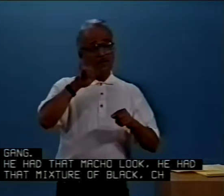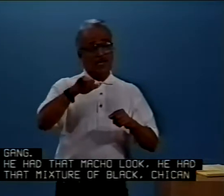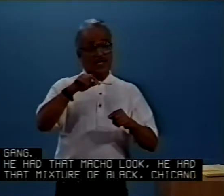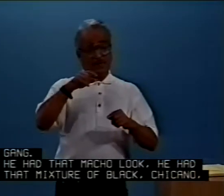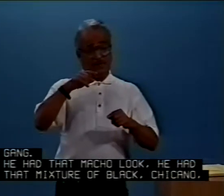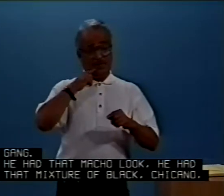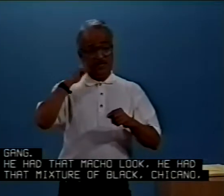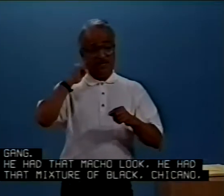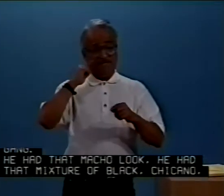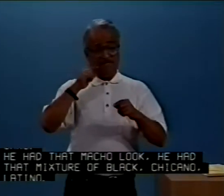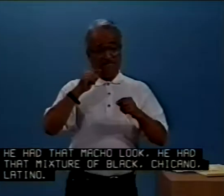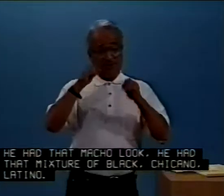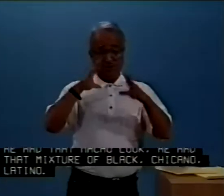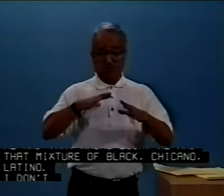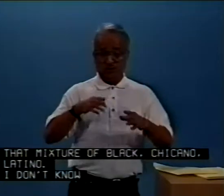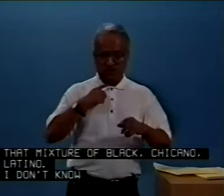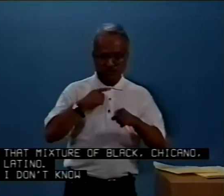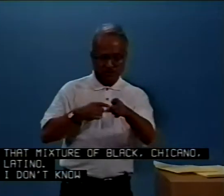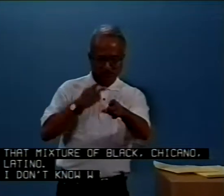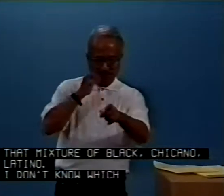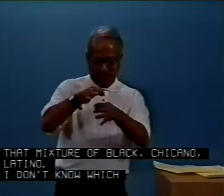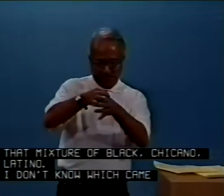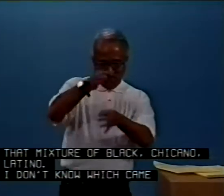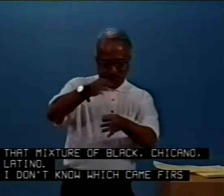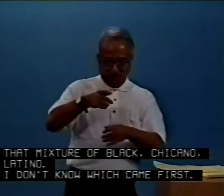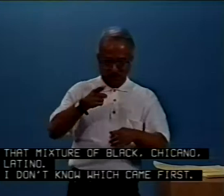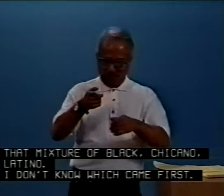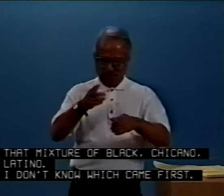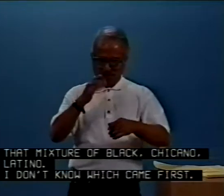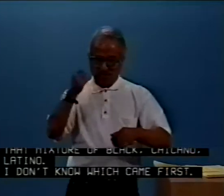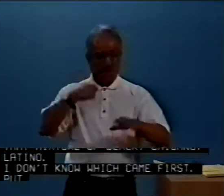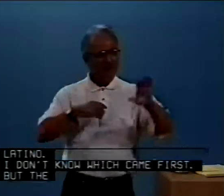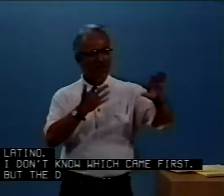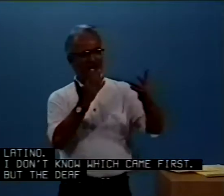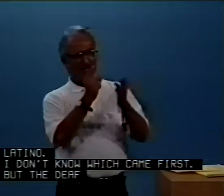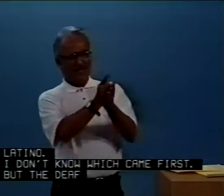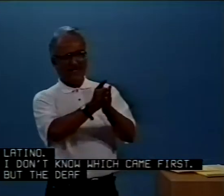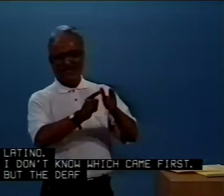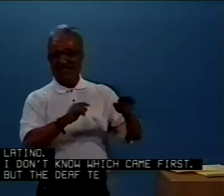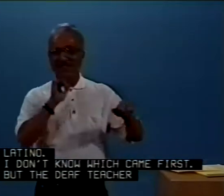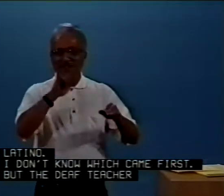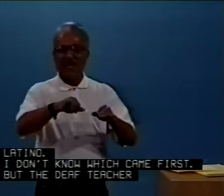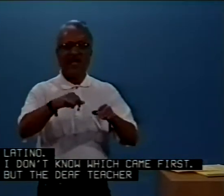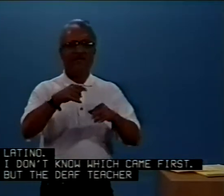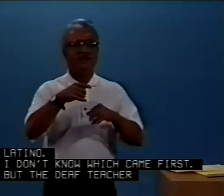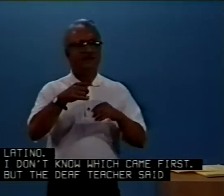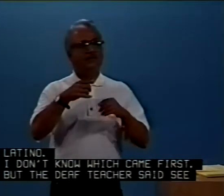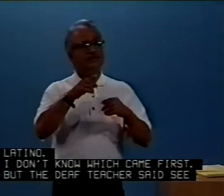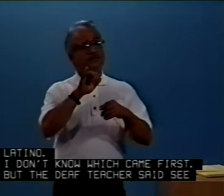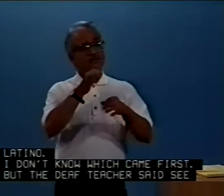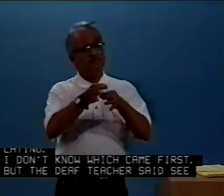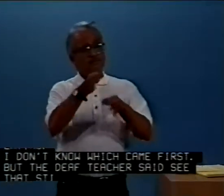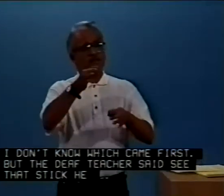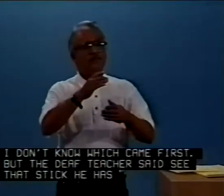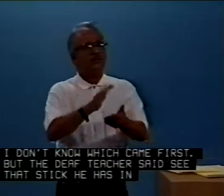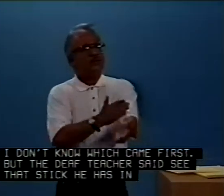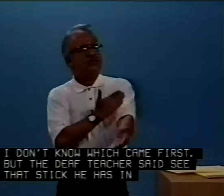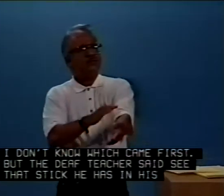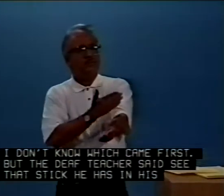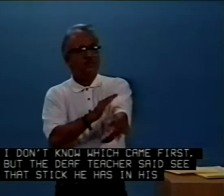but the deaf teacher says, see that stick in his back pocket? And I said, wait a minute. That stick